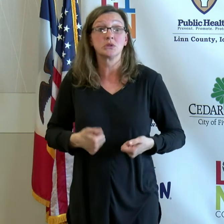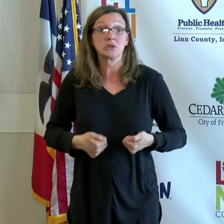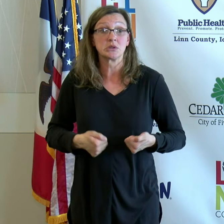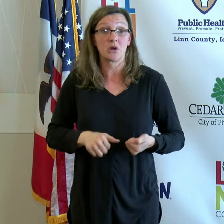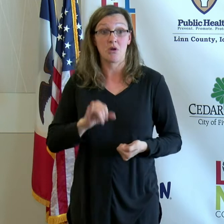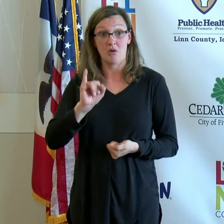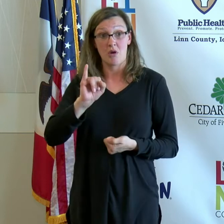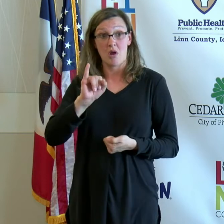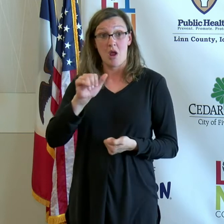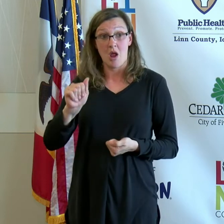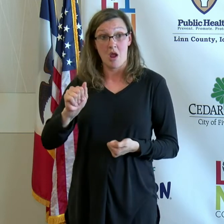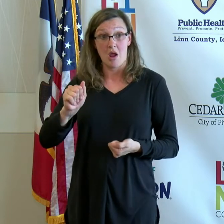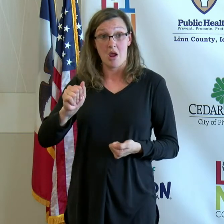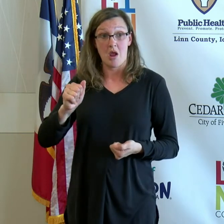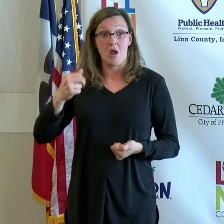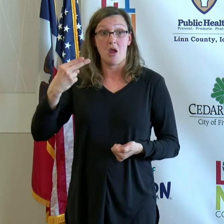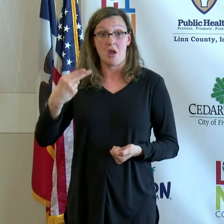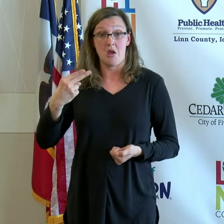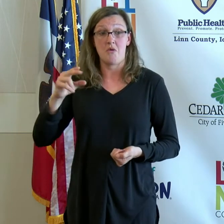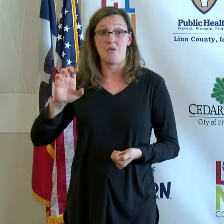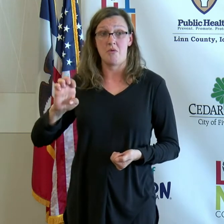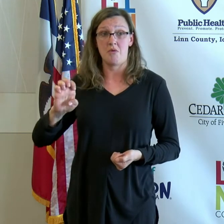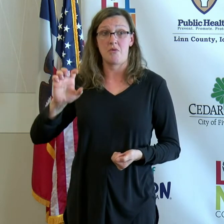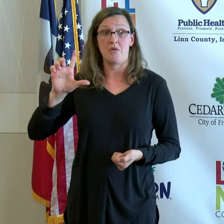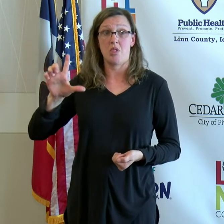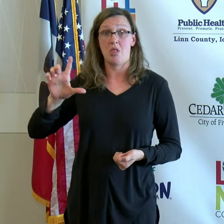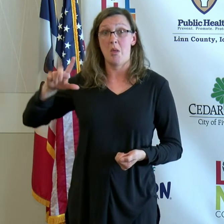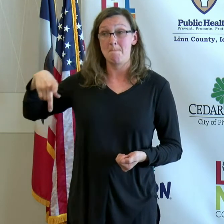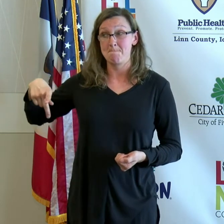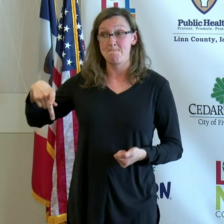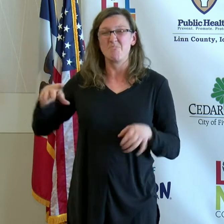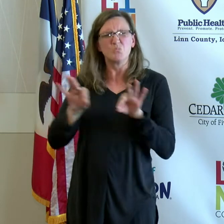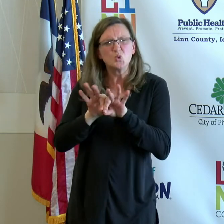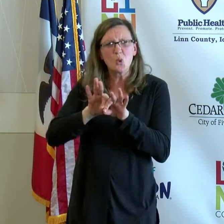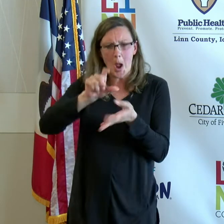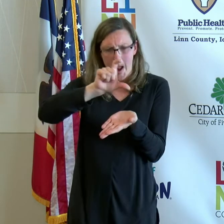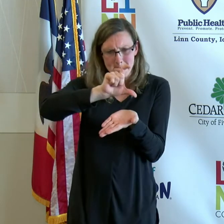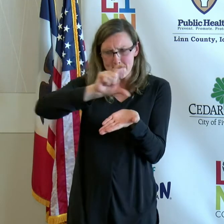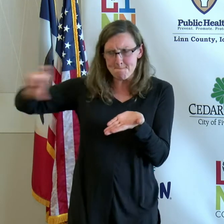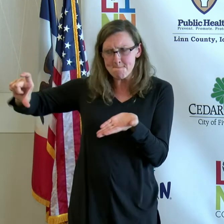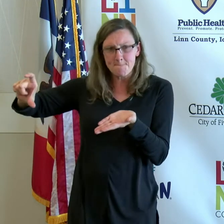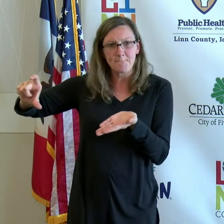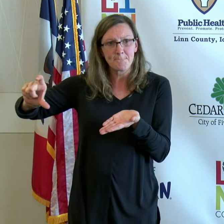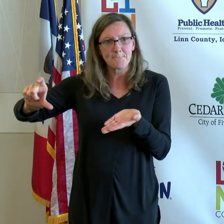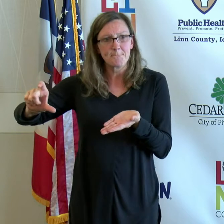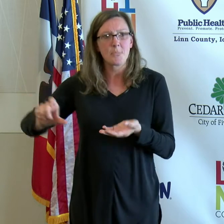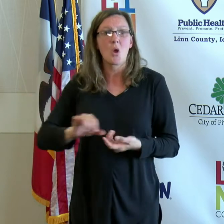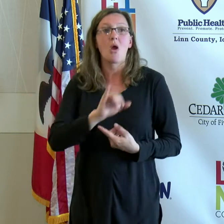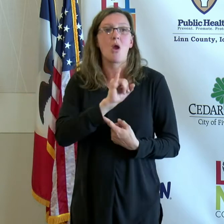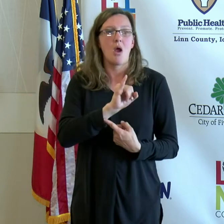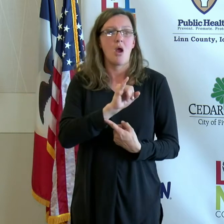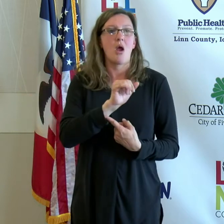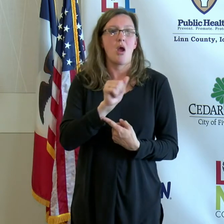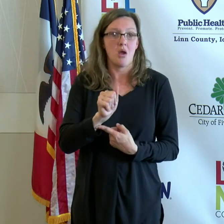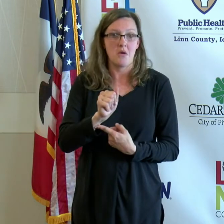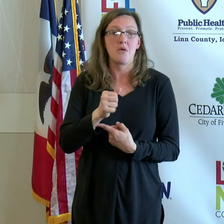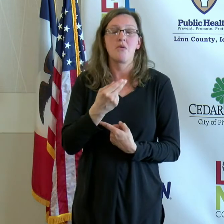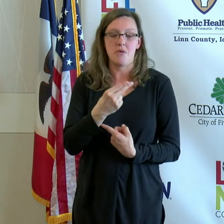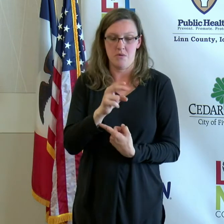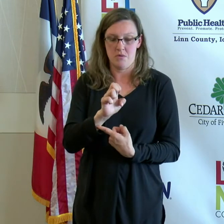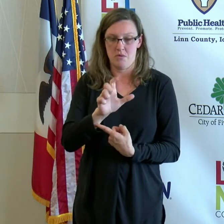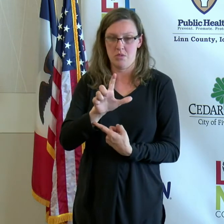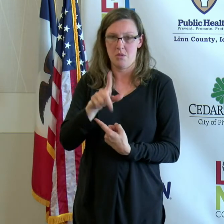IAHELP, all capital letters, no spaces, to 20121. This is if you are in need of support for domestic violence. That